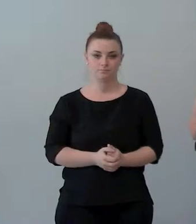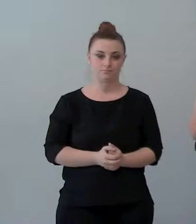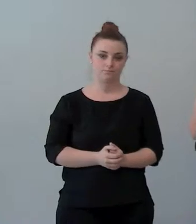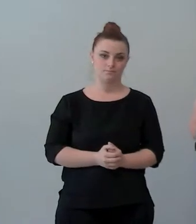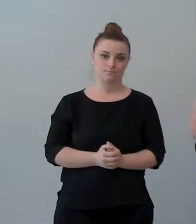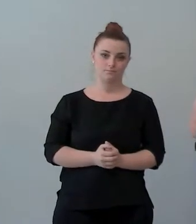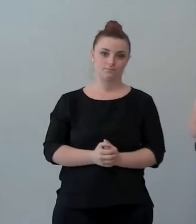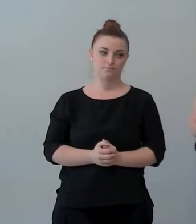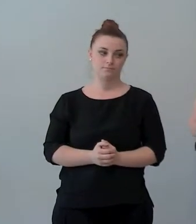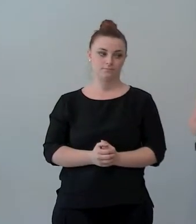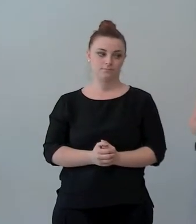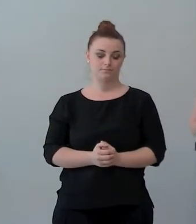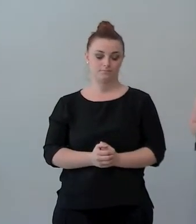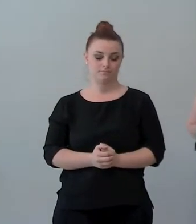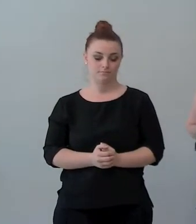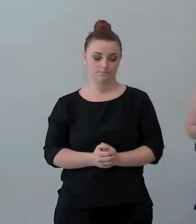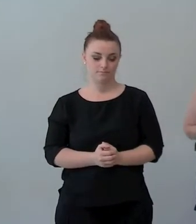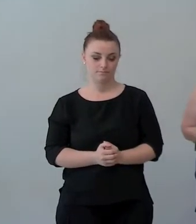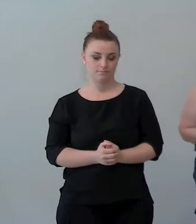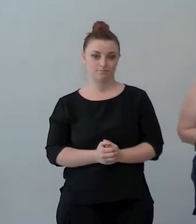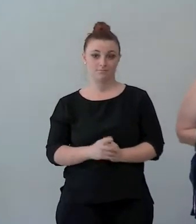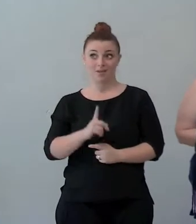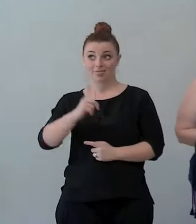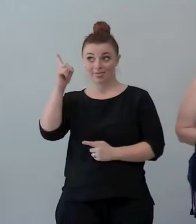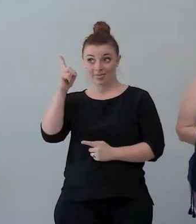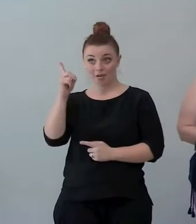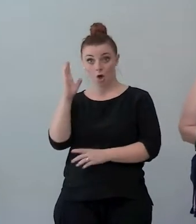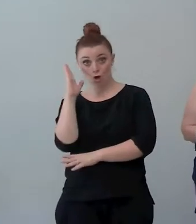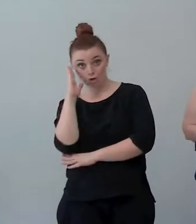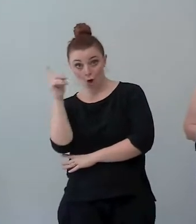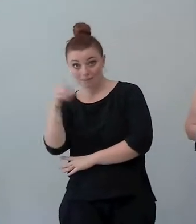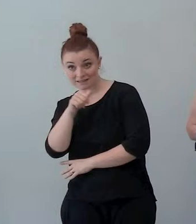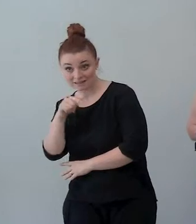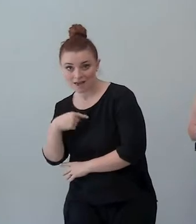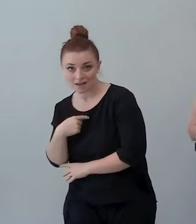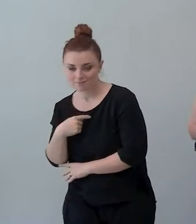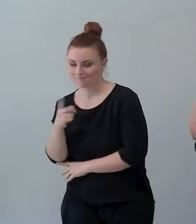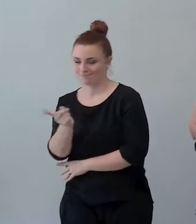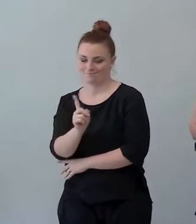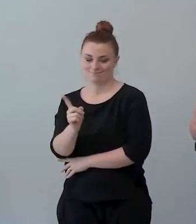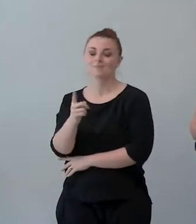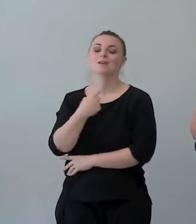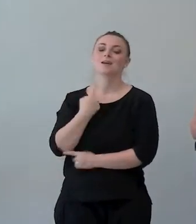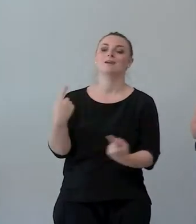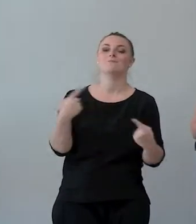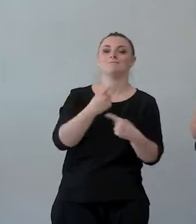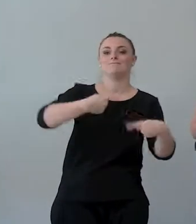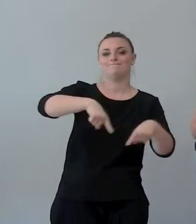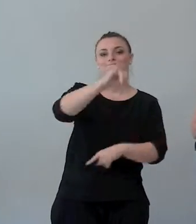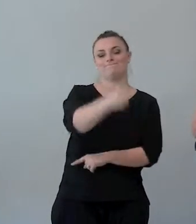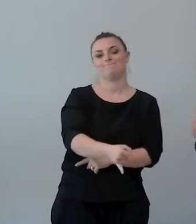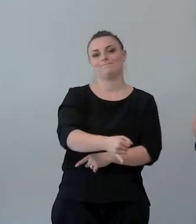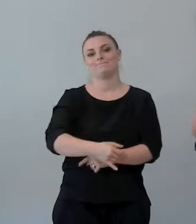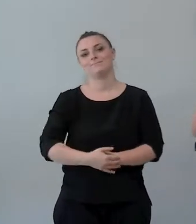change? Dio non ha bisogno di dormire, ma noi sì. God doesn't need sleep, but we